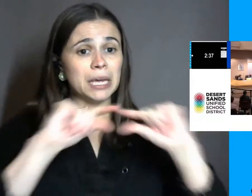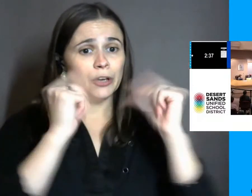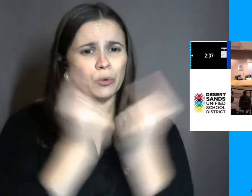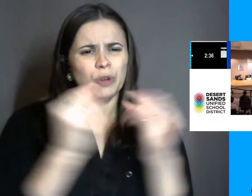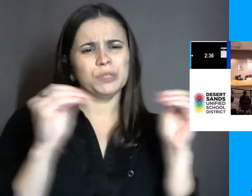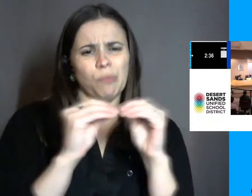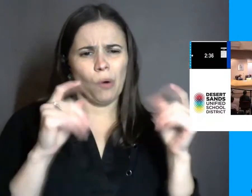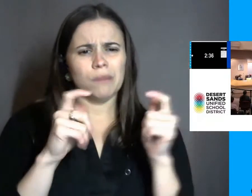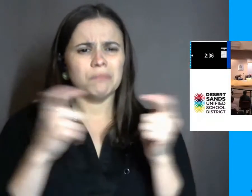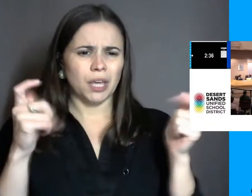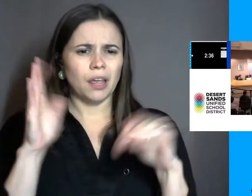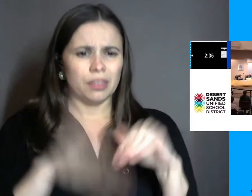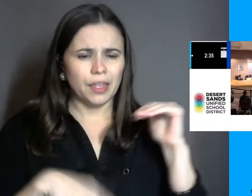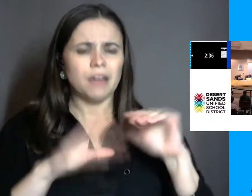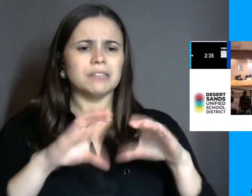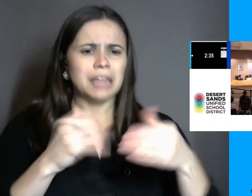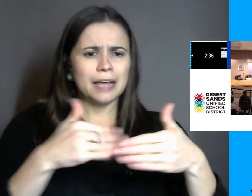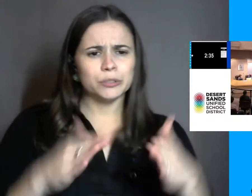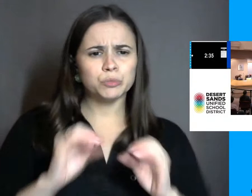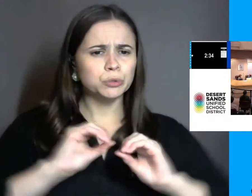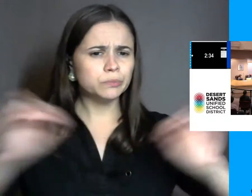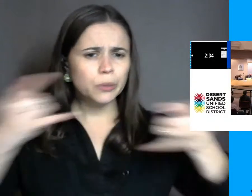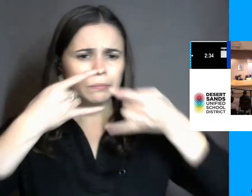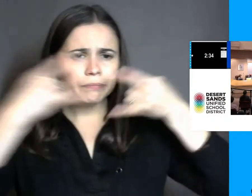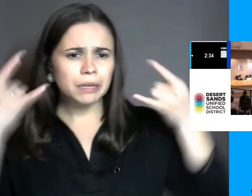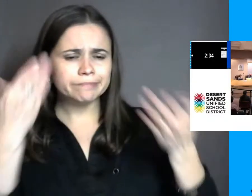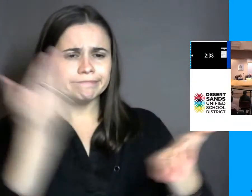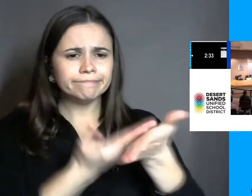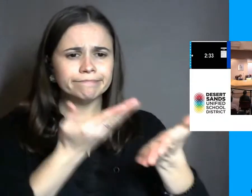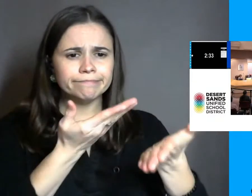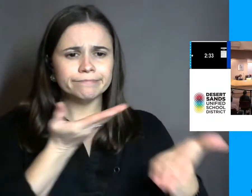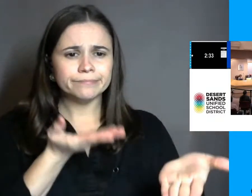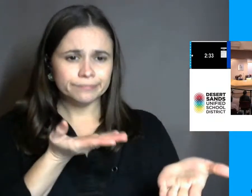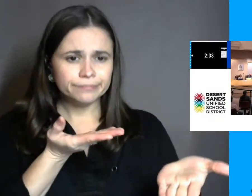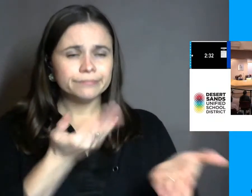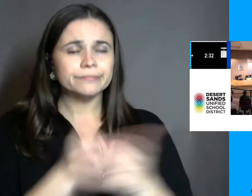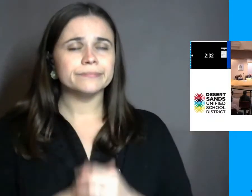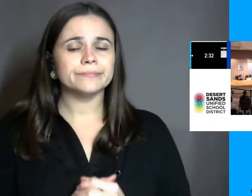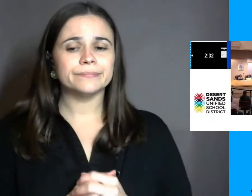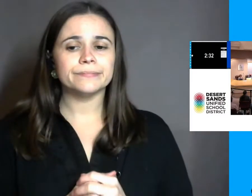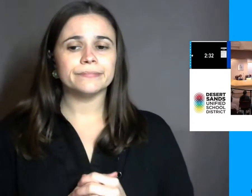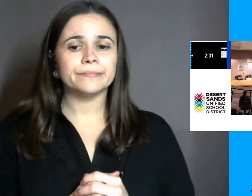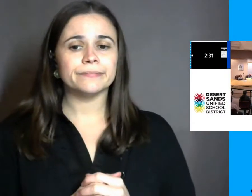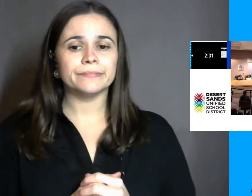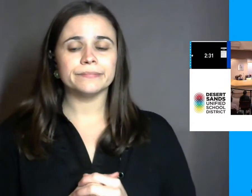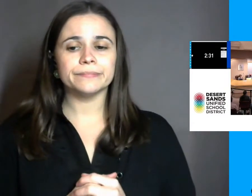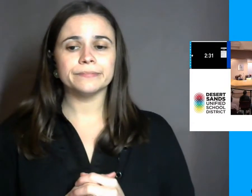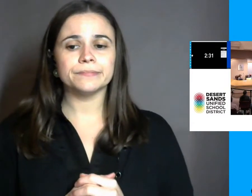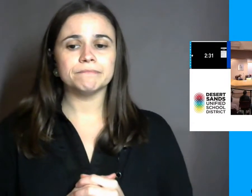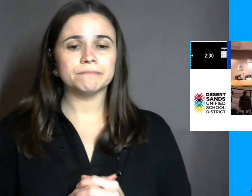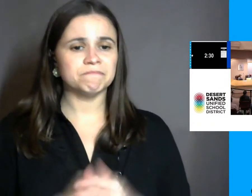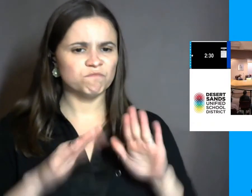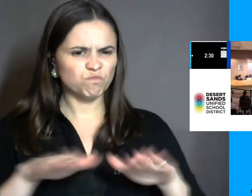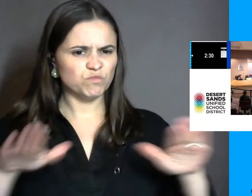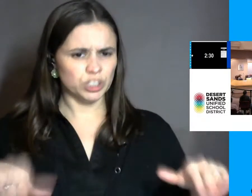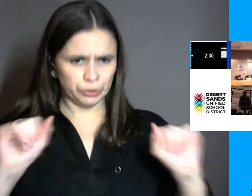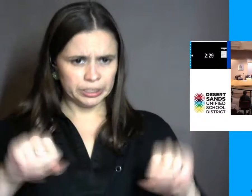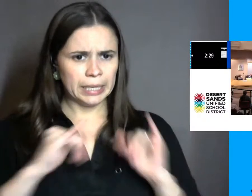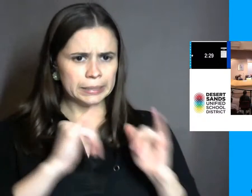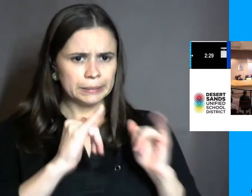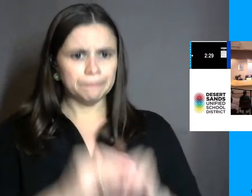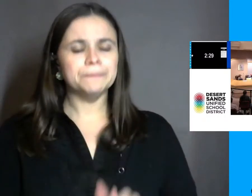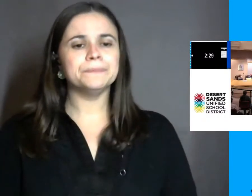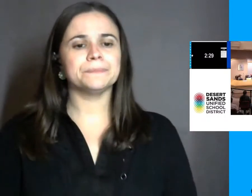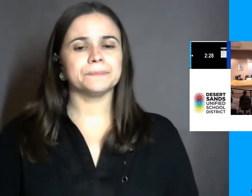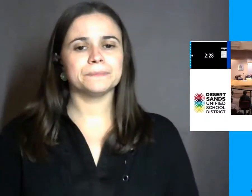classroom setting unmasked is proof in itself that our children are safe to do so as well, along